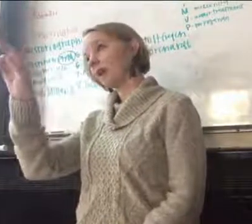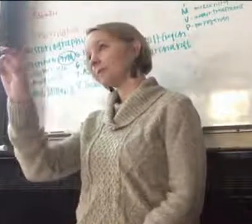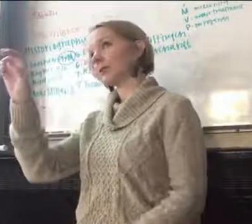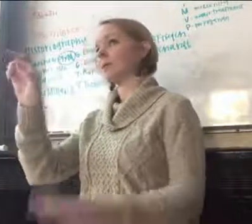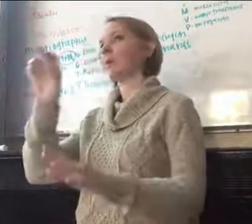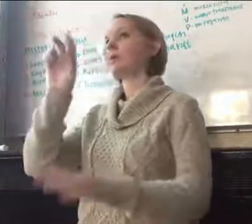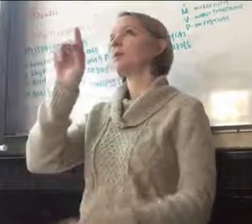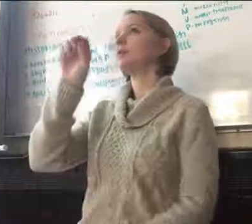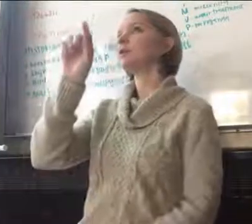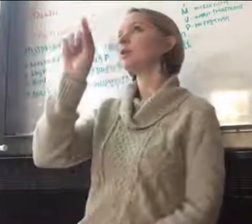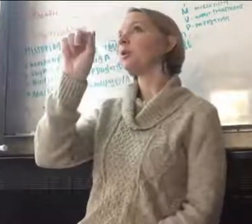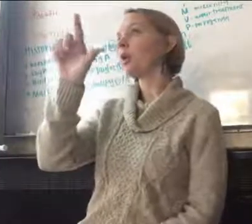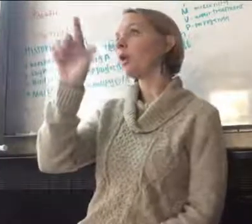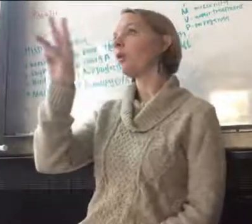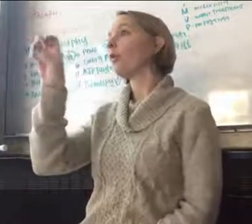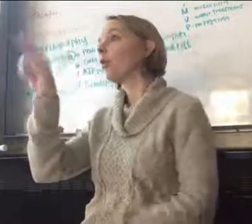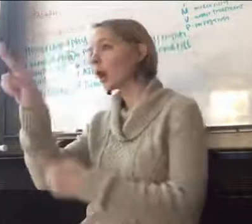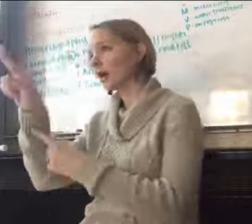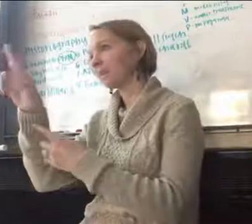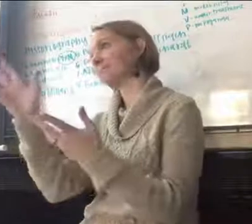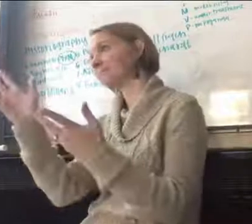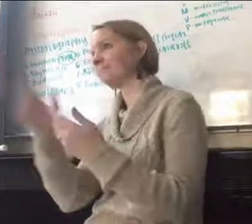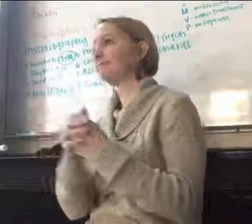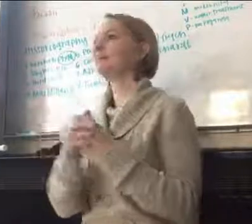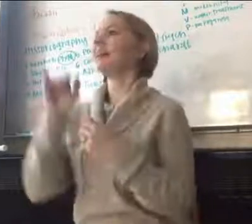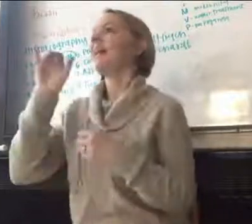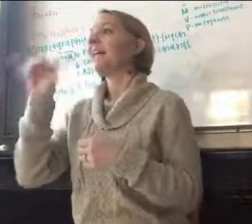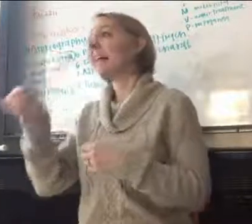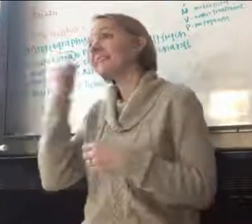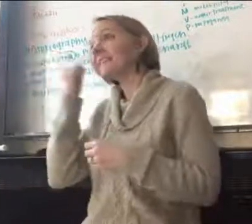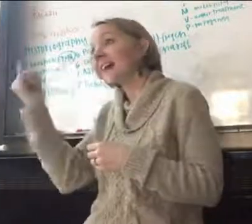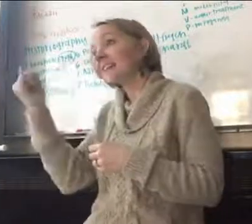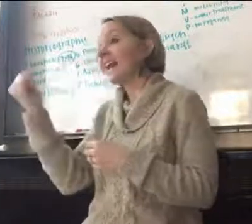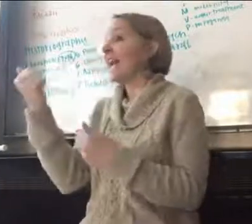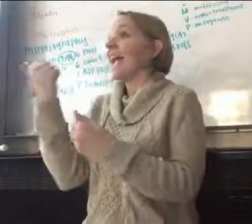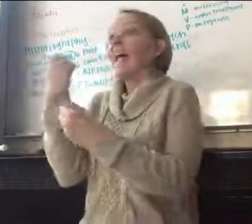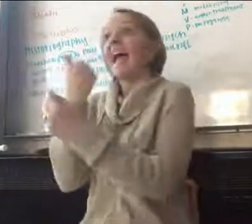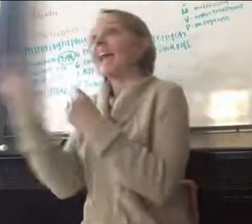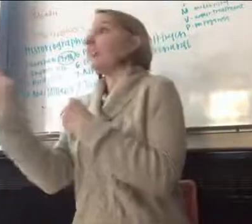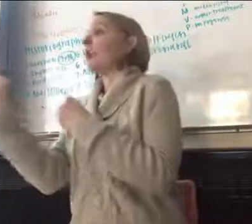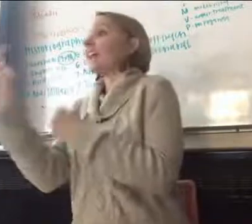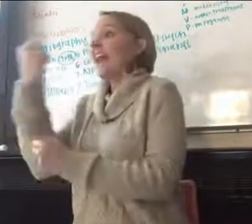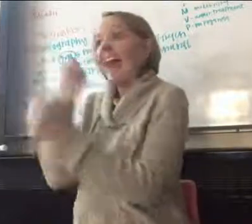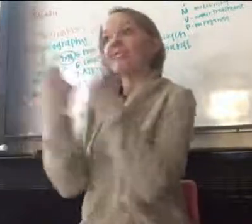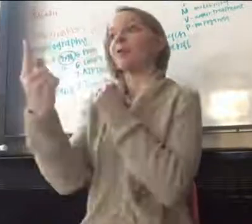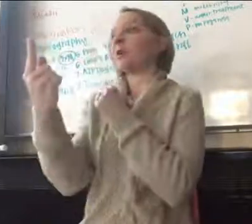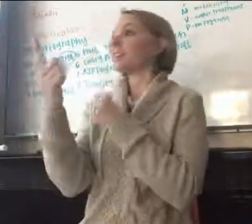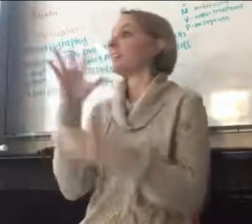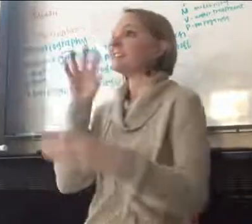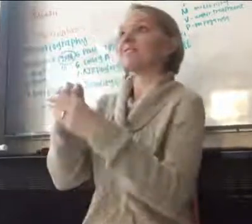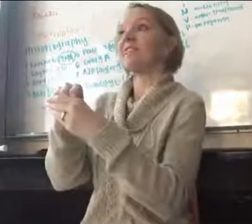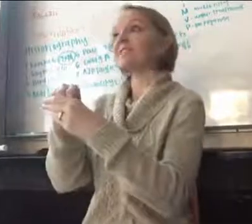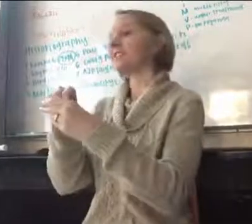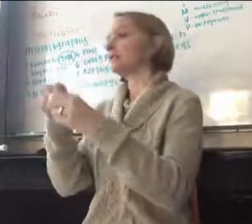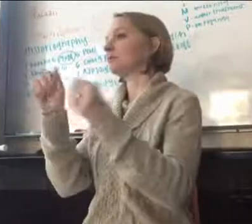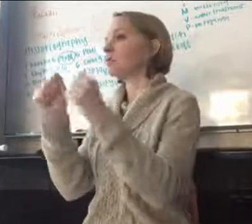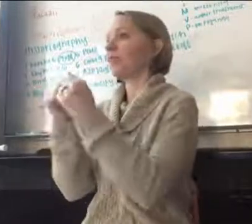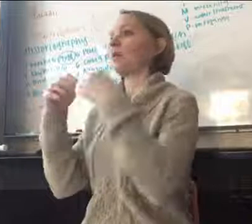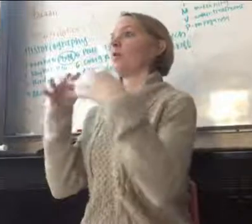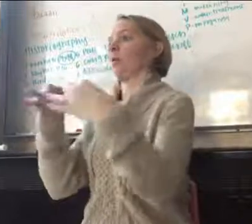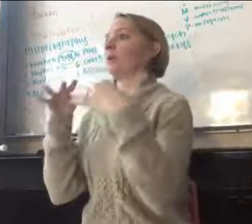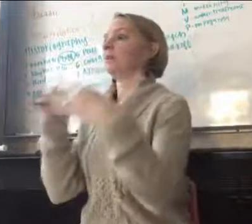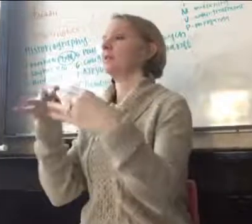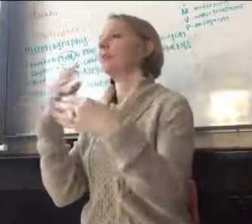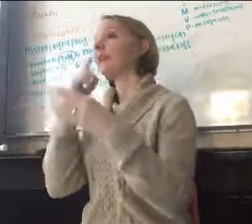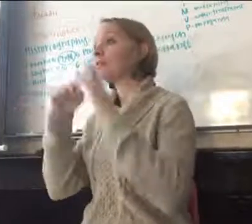me. Total war is the idea that anybody and everybody is invested at all times into this war.